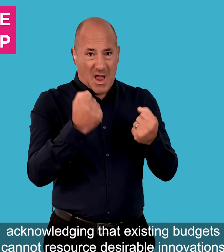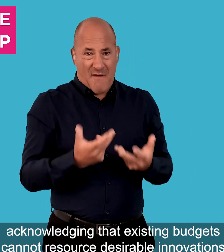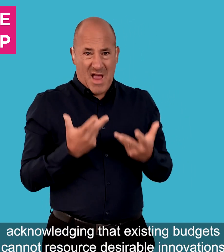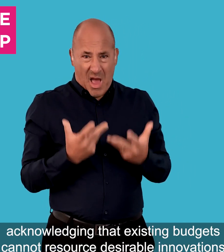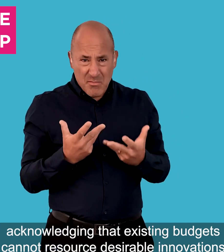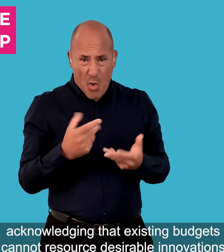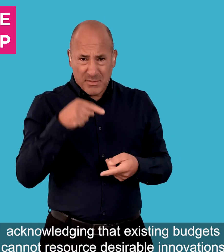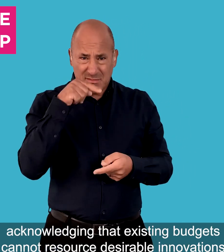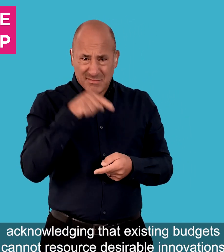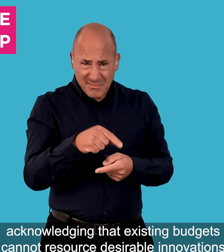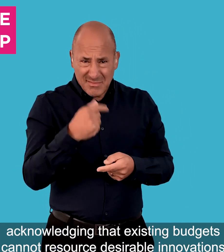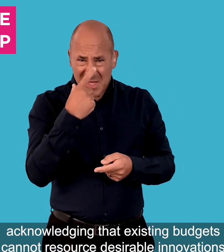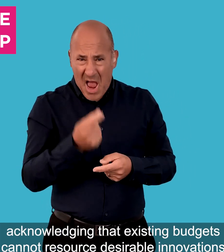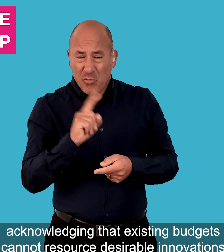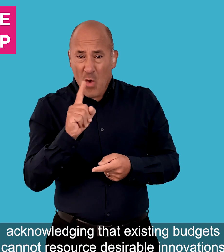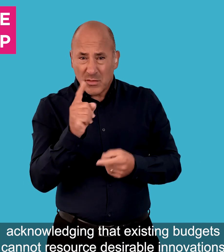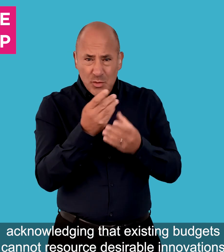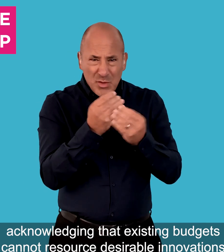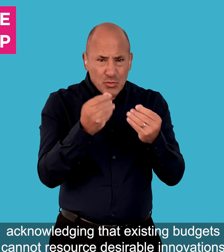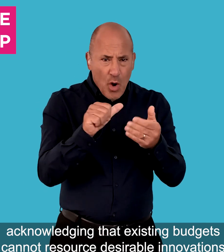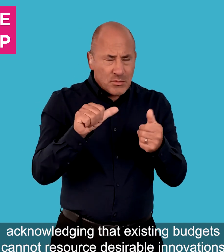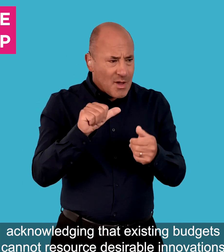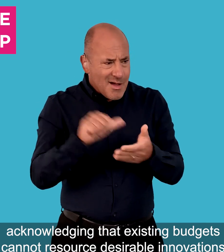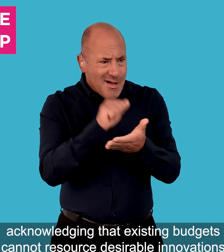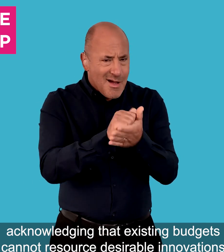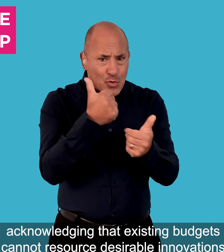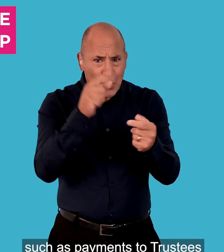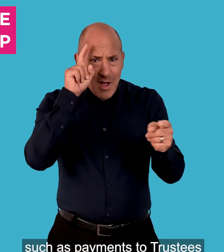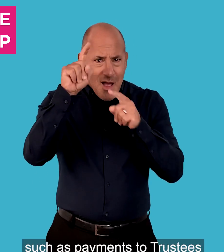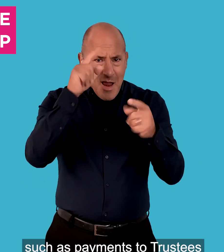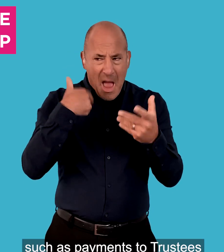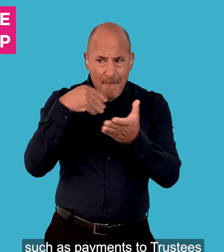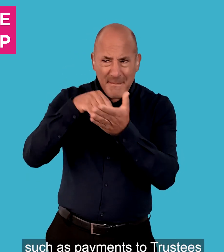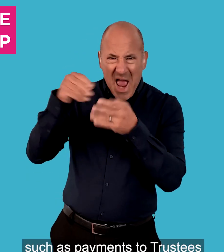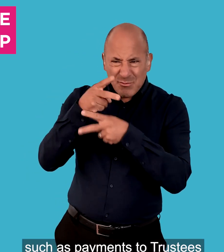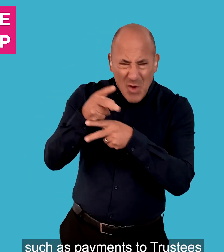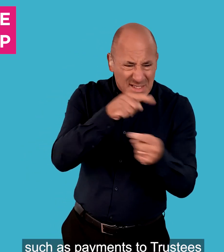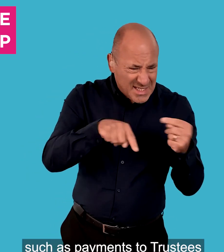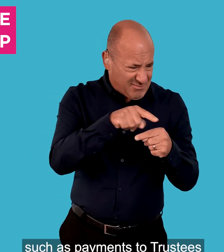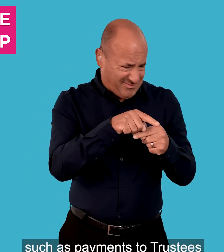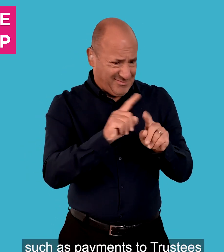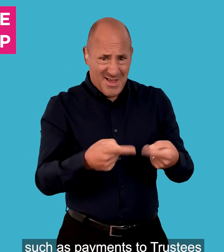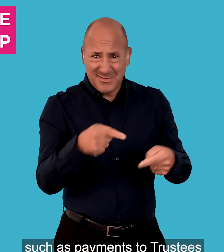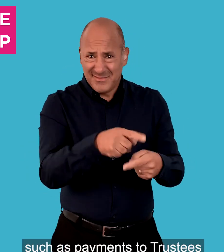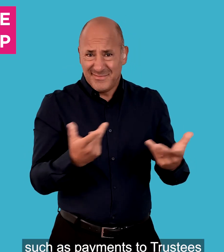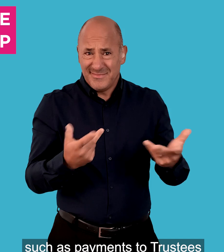Acknowledging that existing budgets cannot resource desirable innovations, such as payment to trustees.